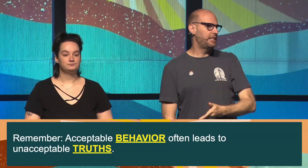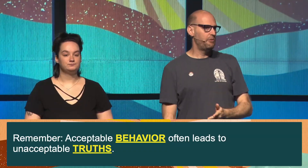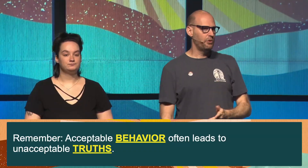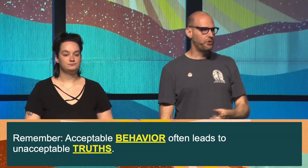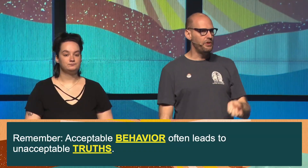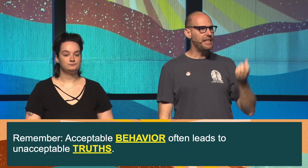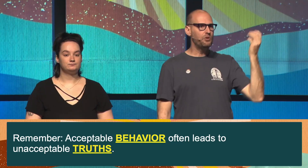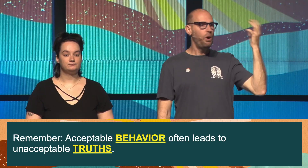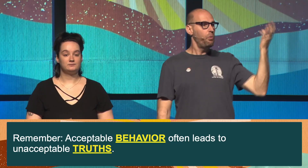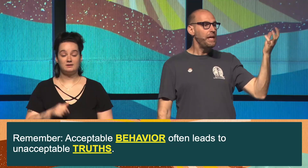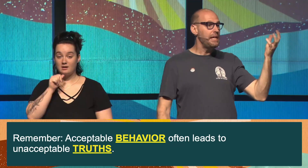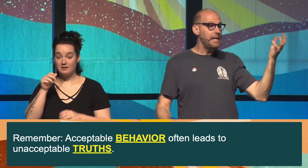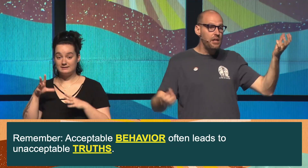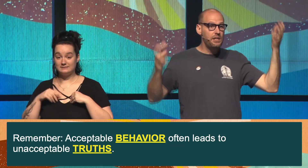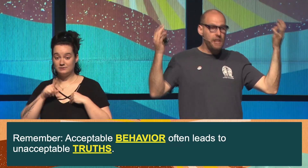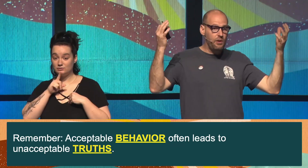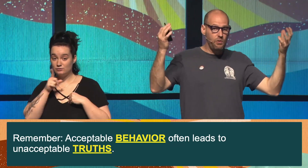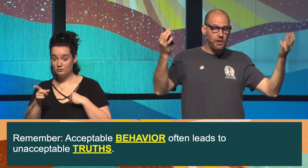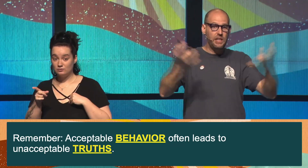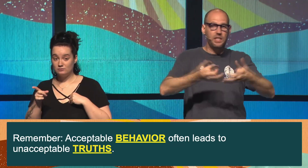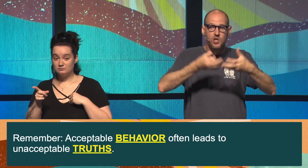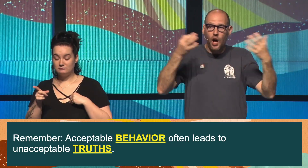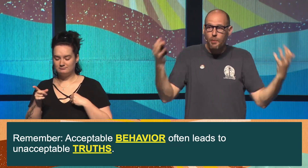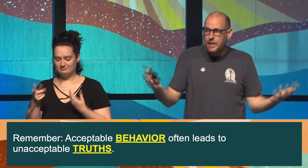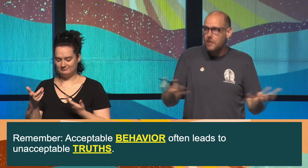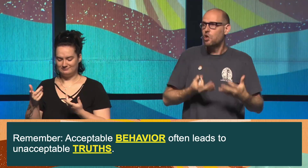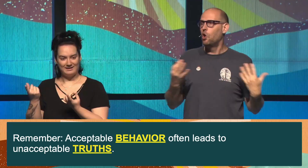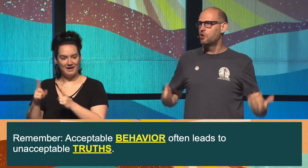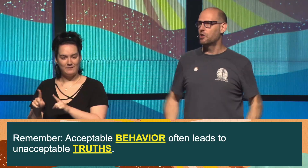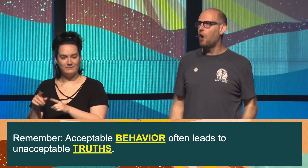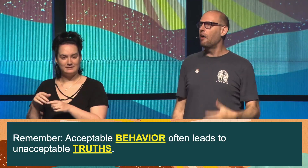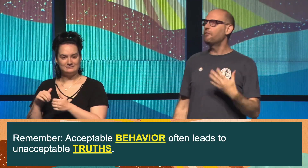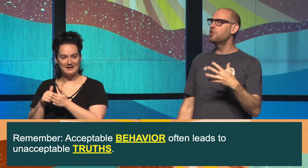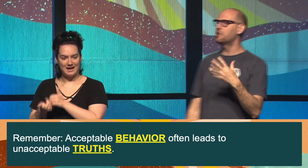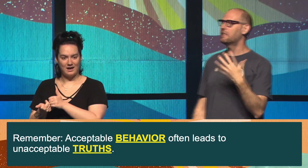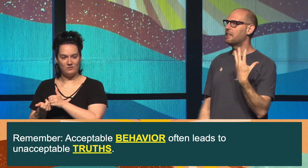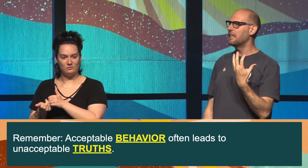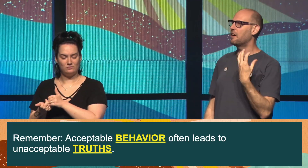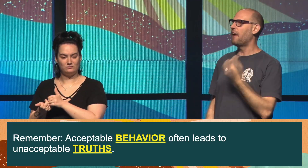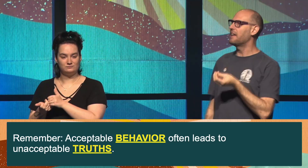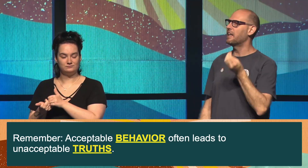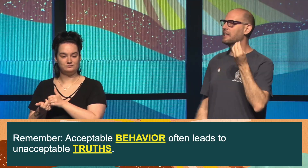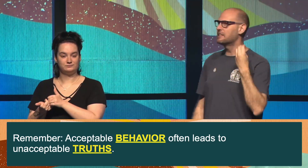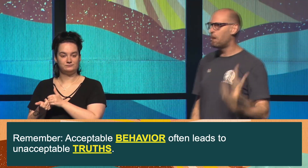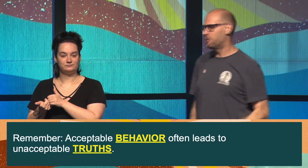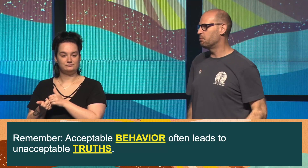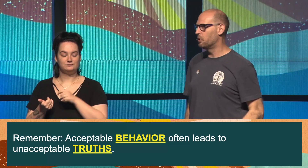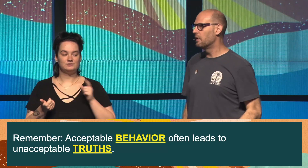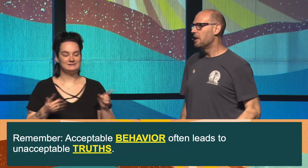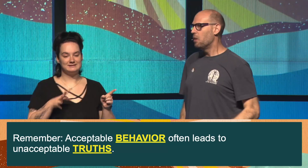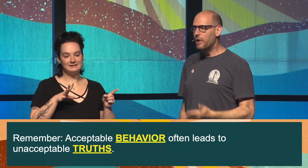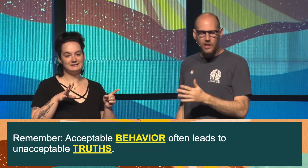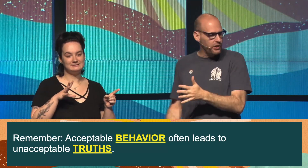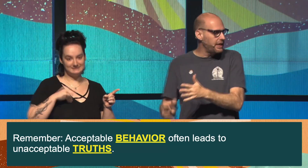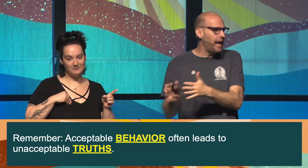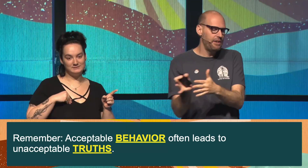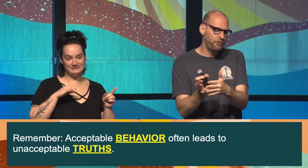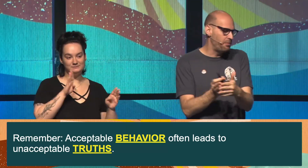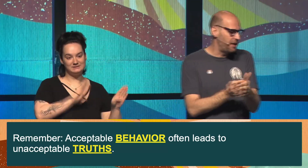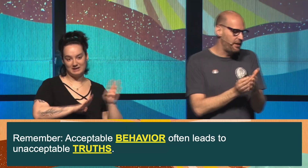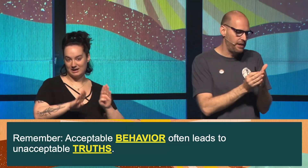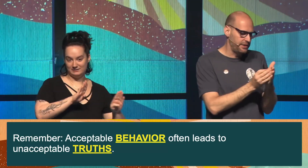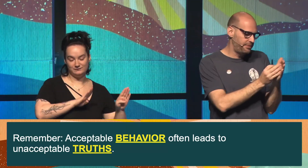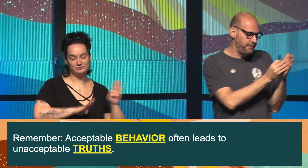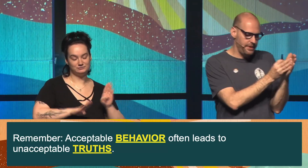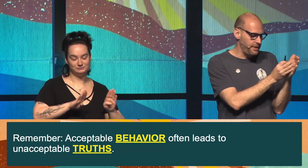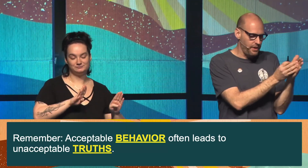the unacceptable truth is what we in like the dominant culture often just think of as acceptable. We can look at it